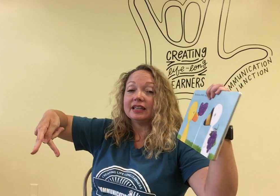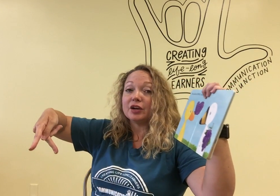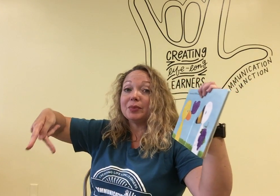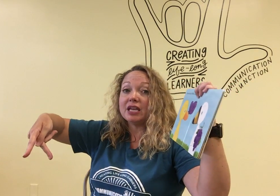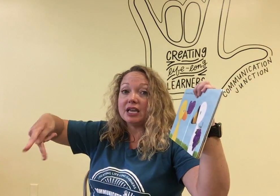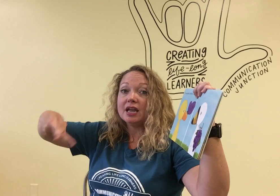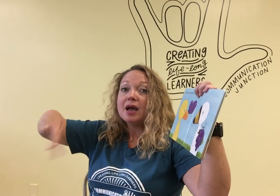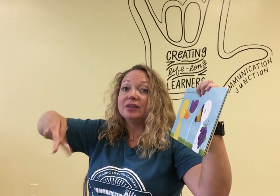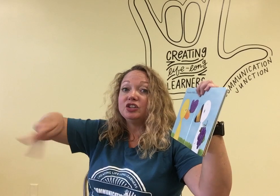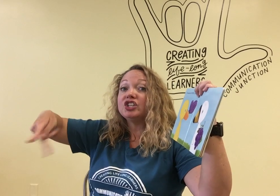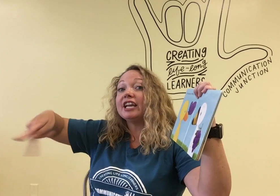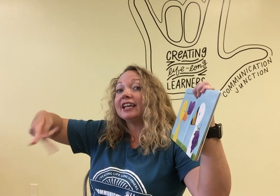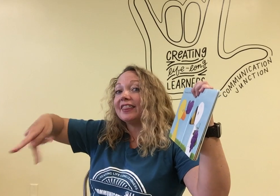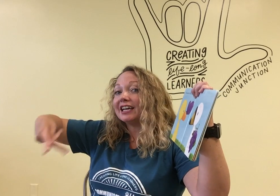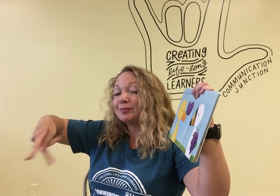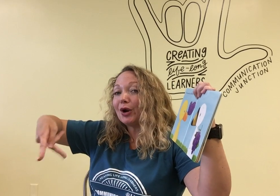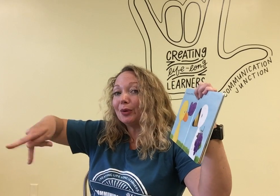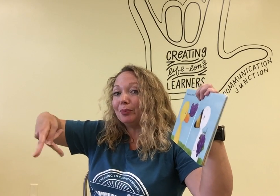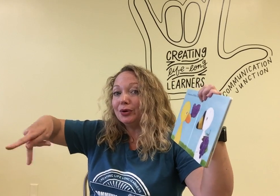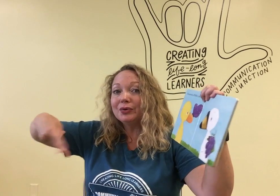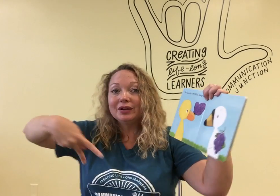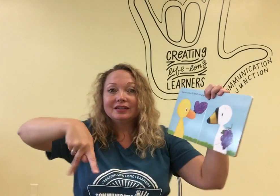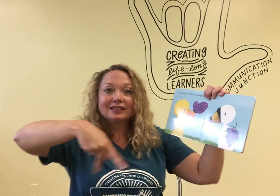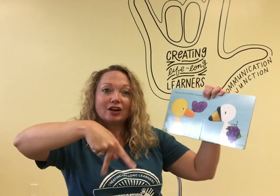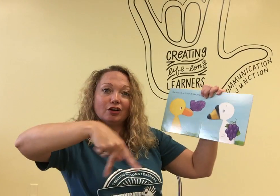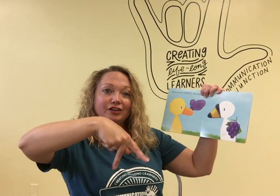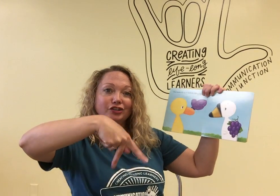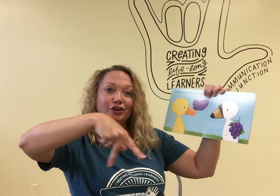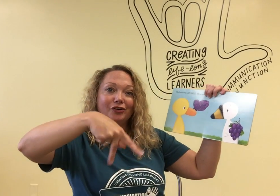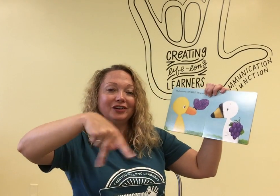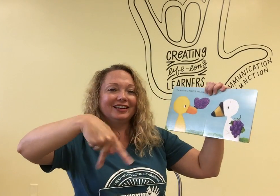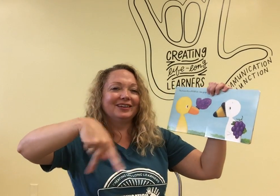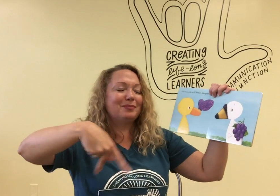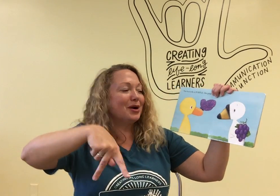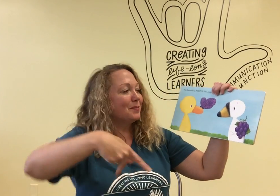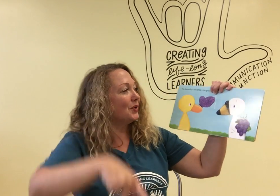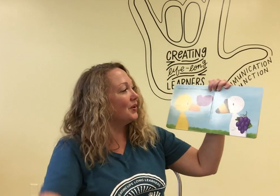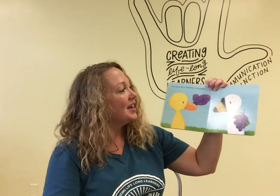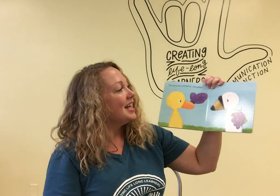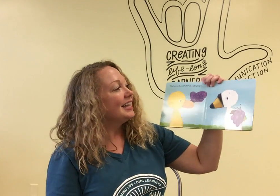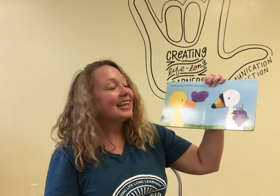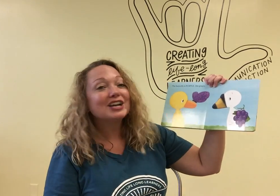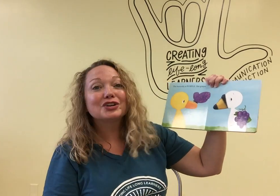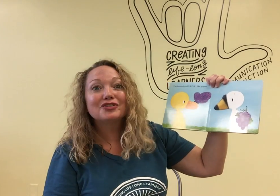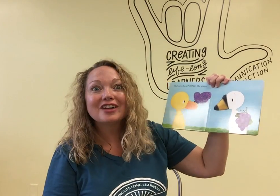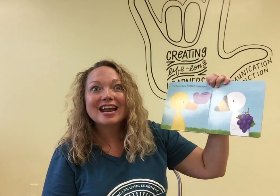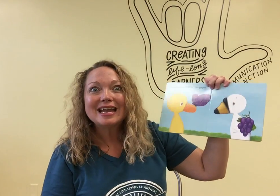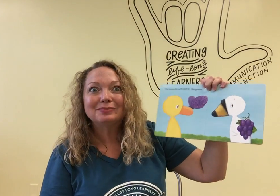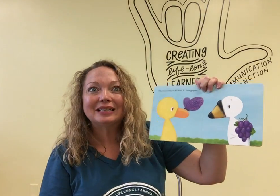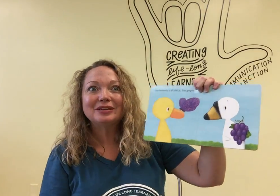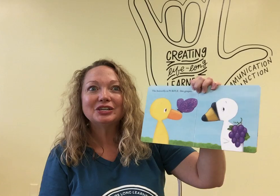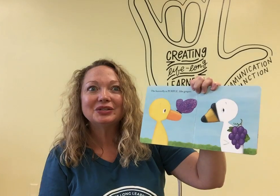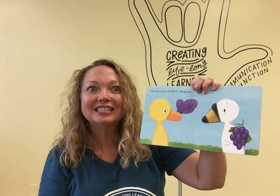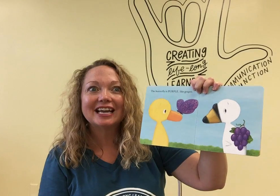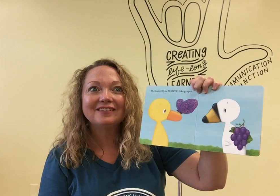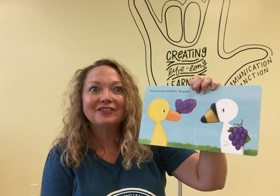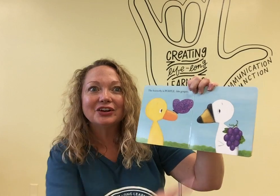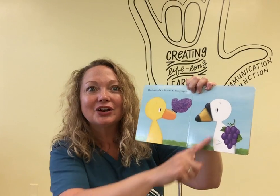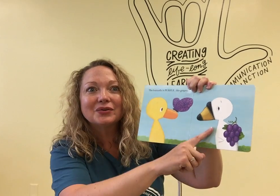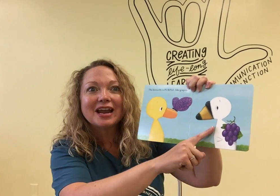letter P, but then you shake it and that's purple. It's kind of hard to show. Purple, like grapes. Let me show you the sign for